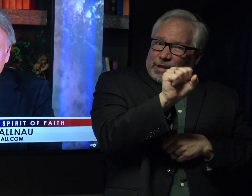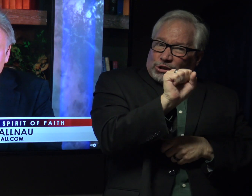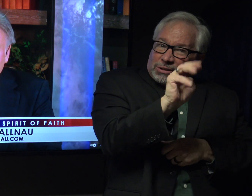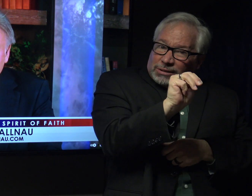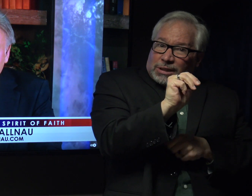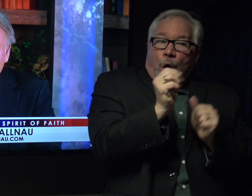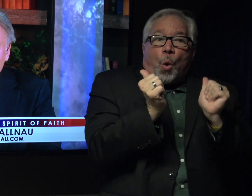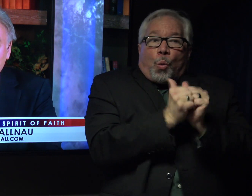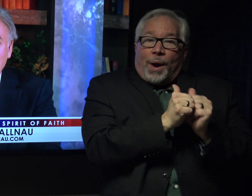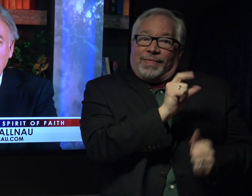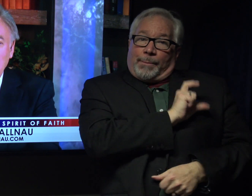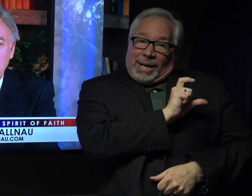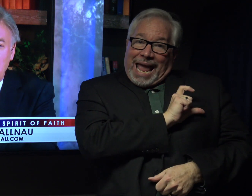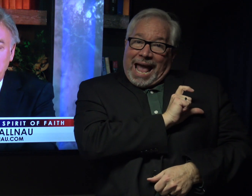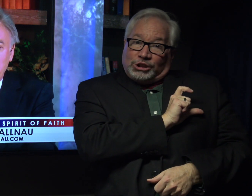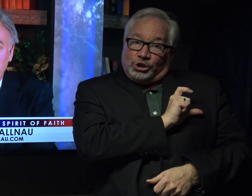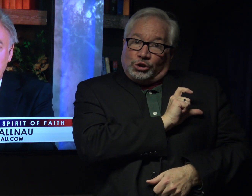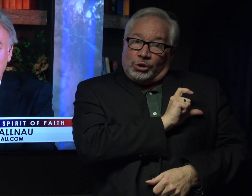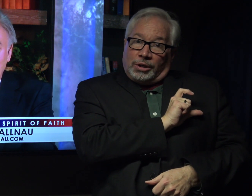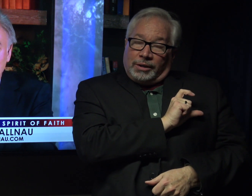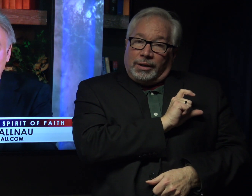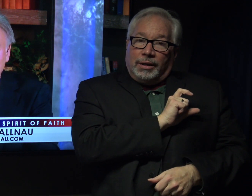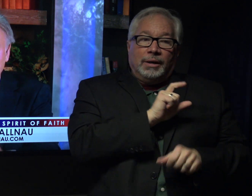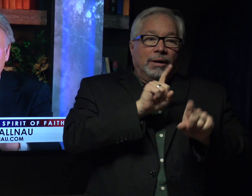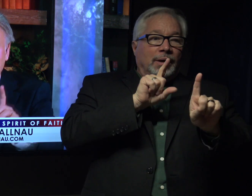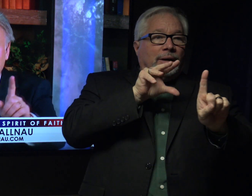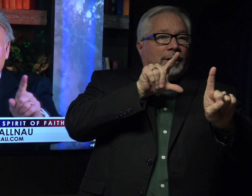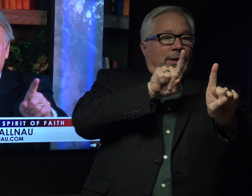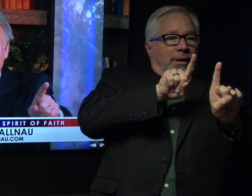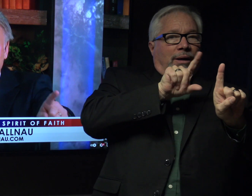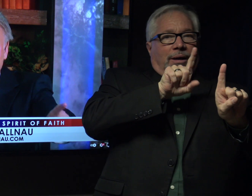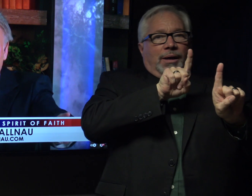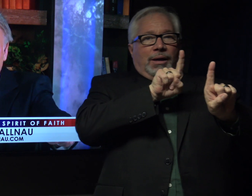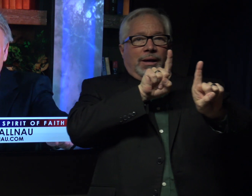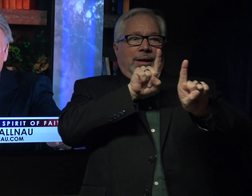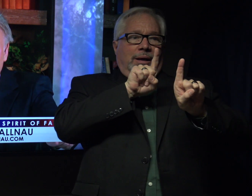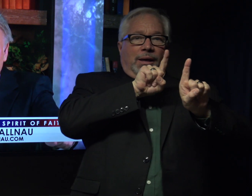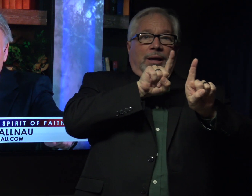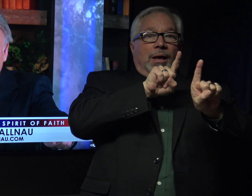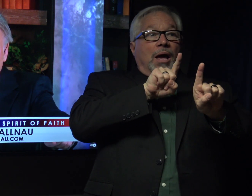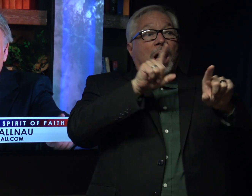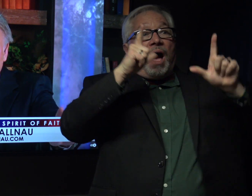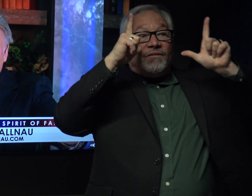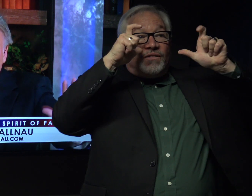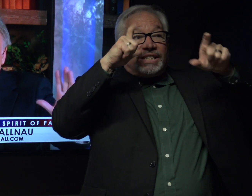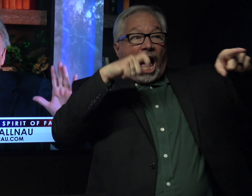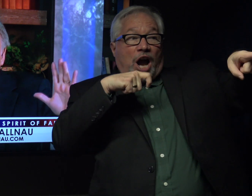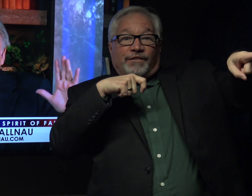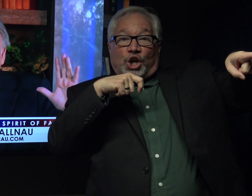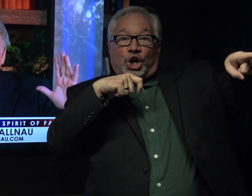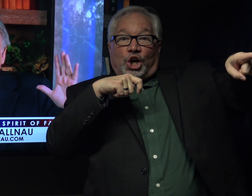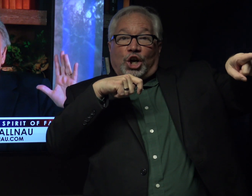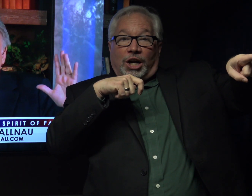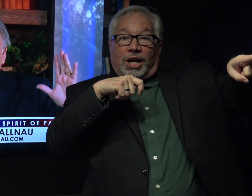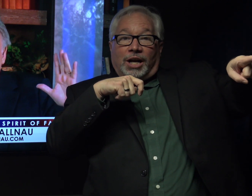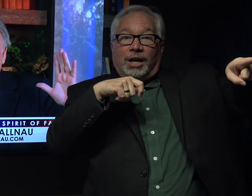policeman behind him, like this is reality TV. You got the photographer over there ready for the great shots for the news media. Because